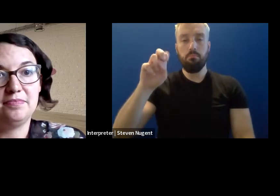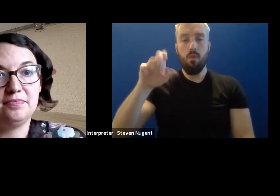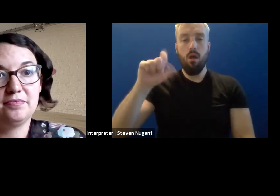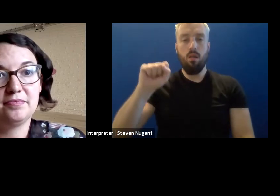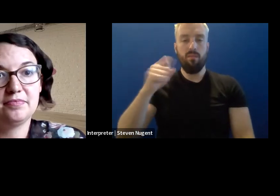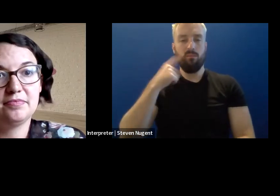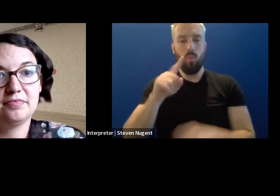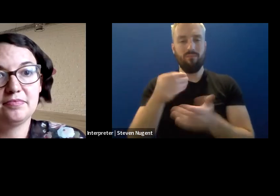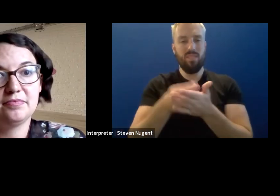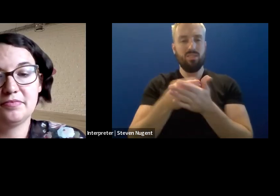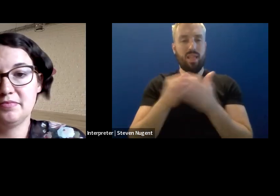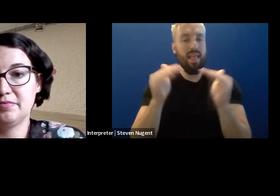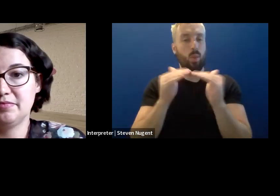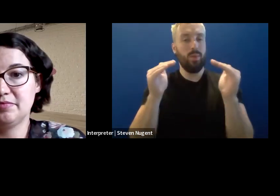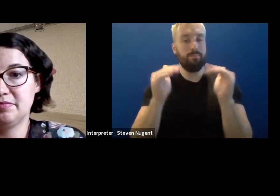equity.